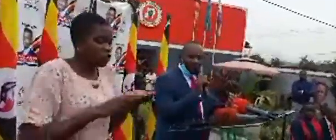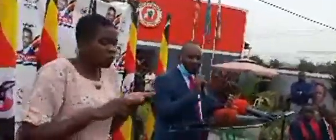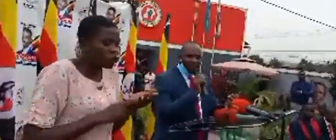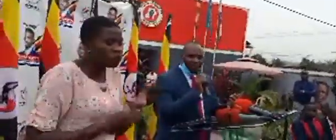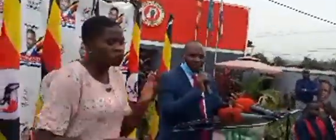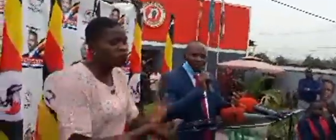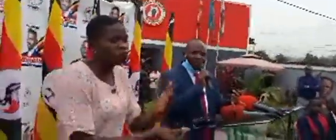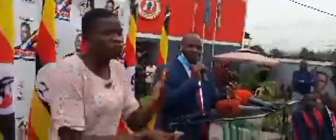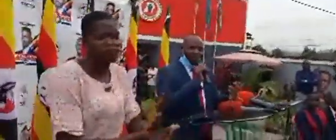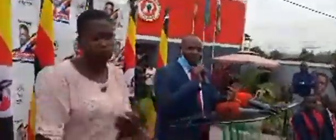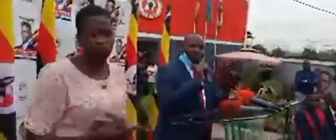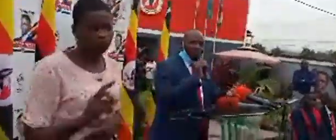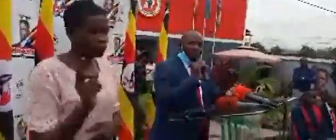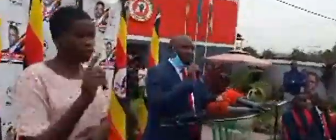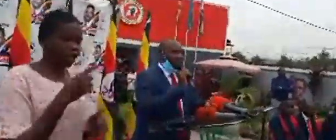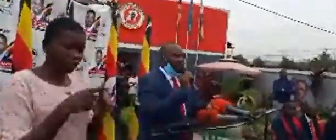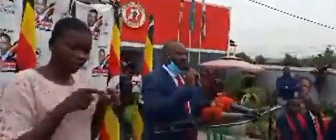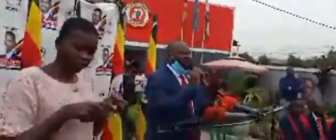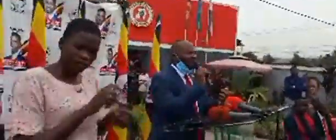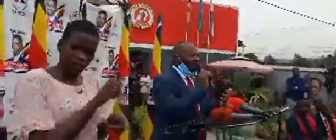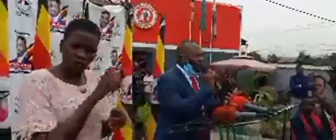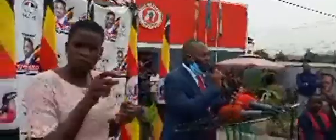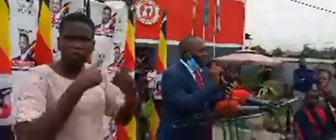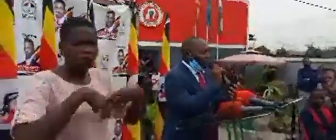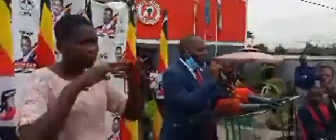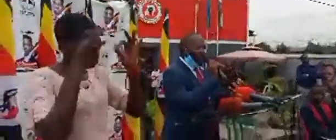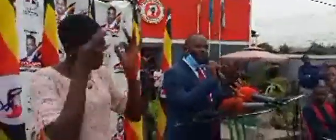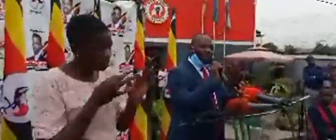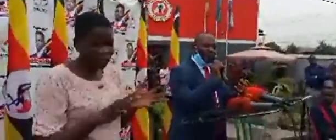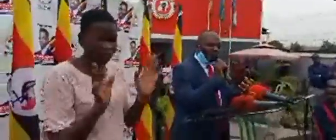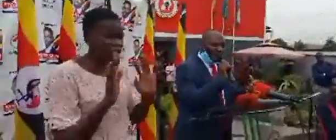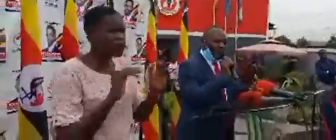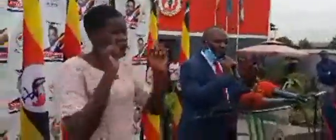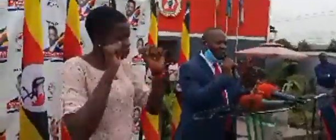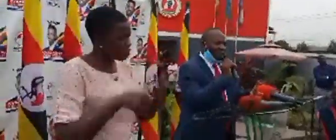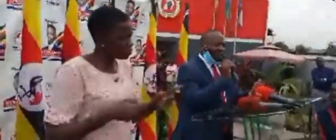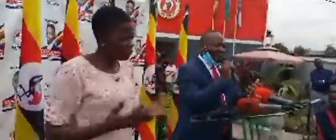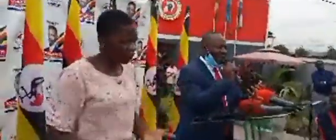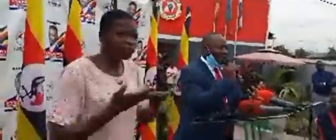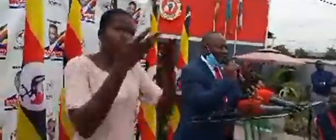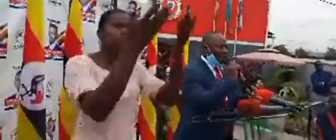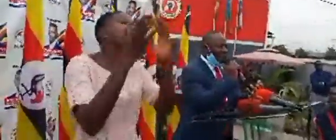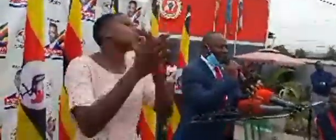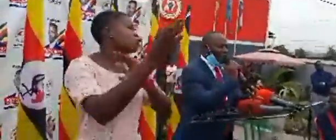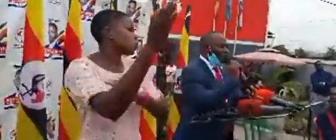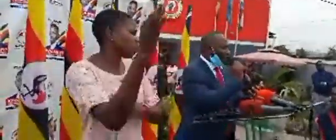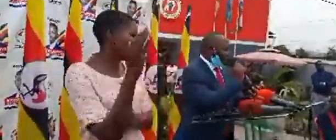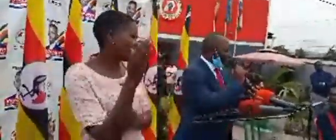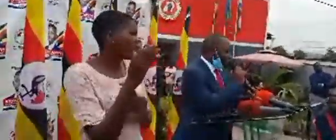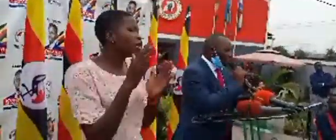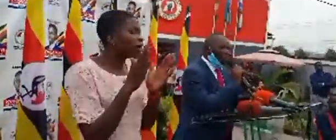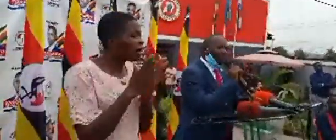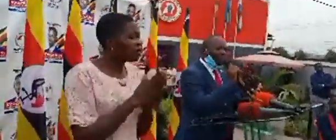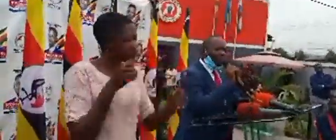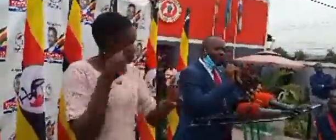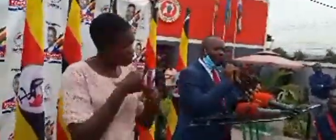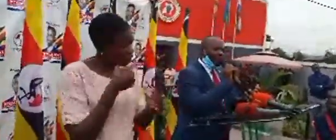ey'enjawulo okusabira n'okubanja abantu baffe abakyakuumiddweyo mu